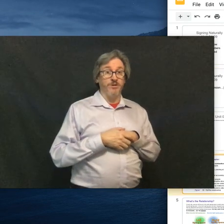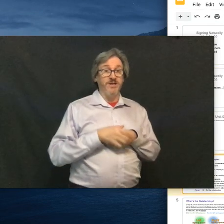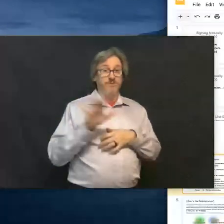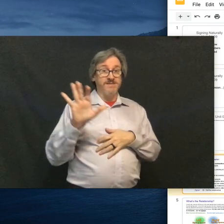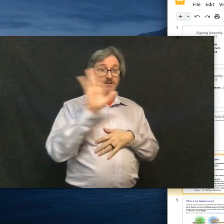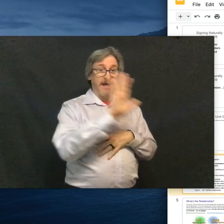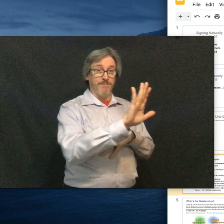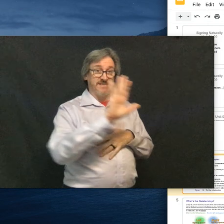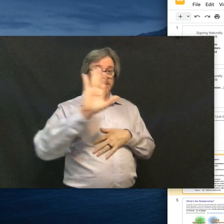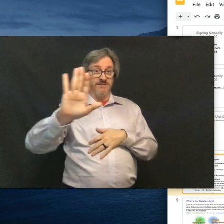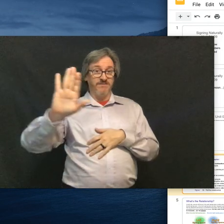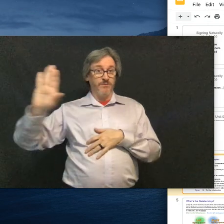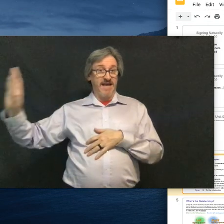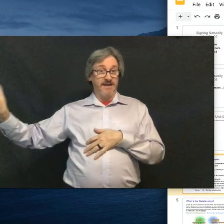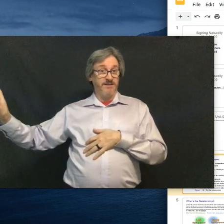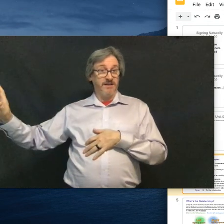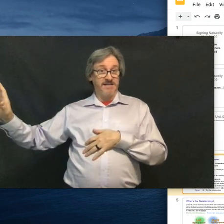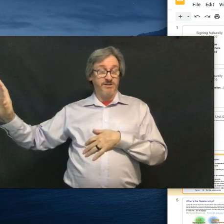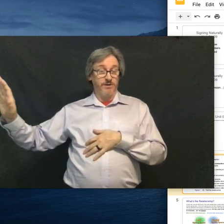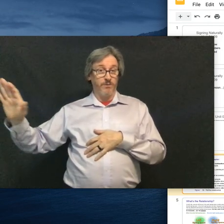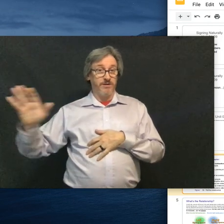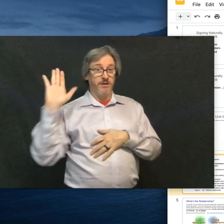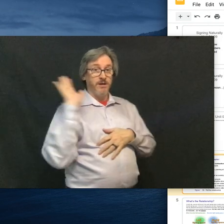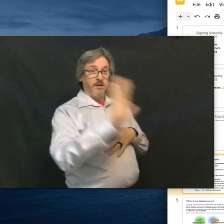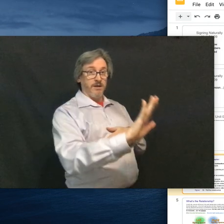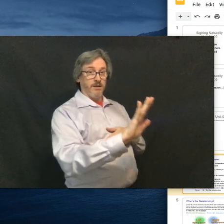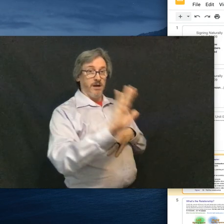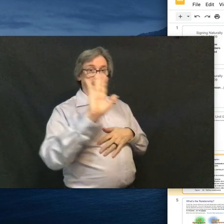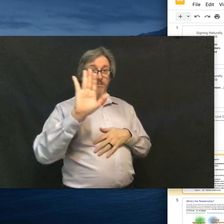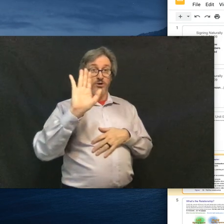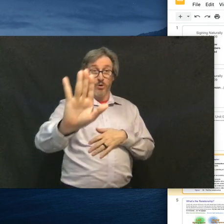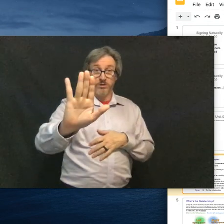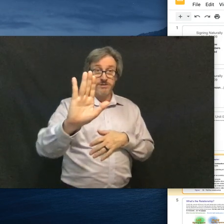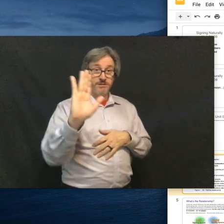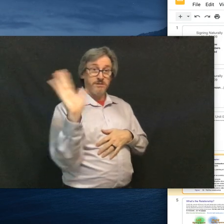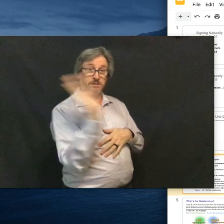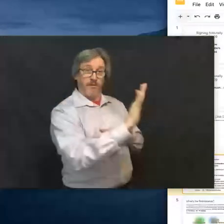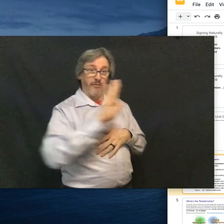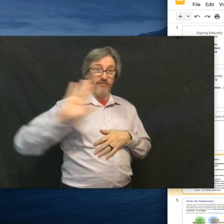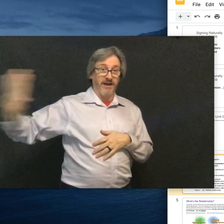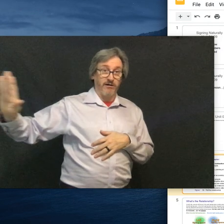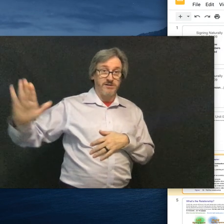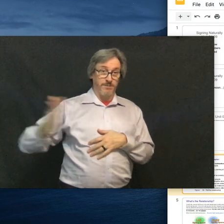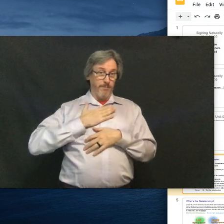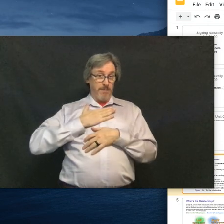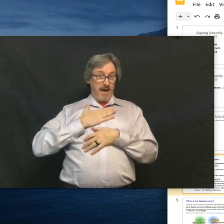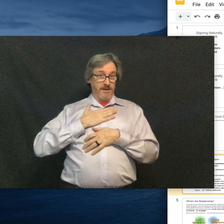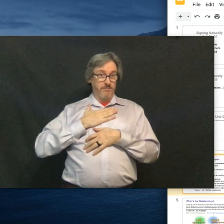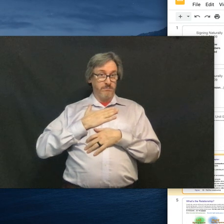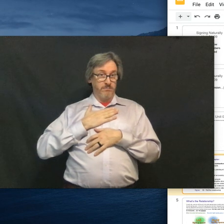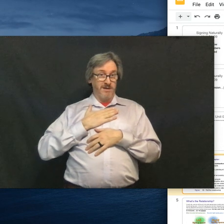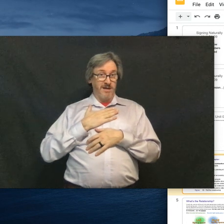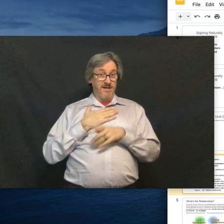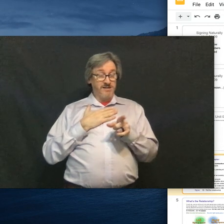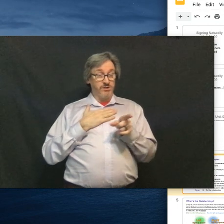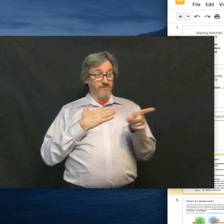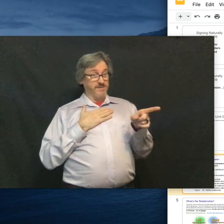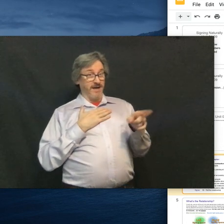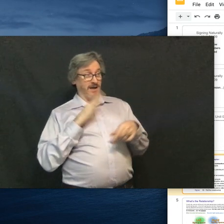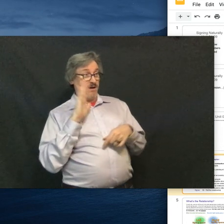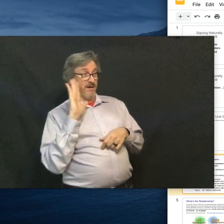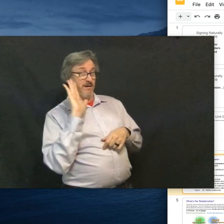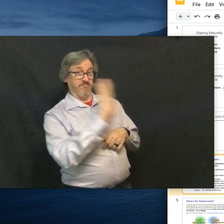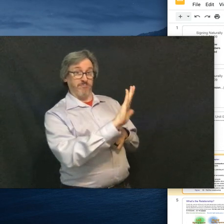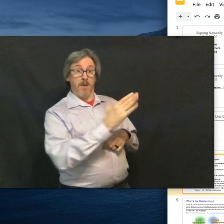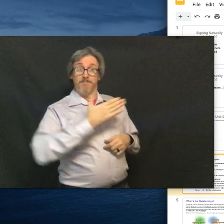we're going to be using that possessive that we ended the last unit with. Yours, theirs, mine. So if you